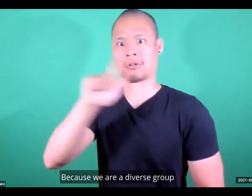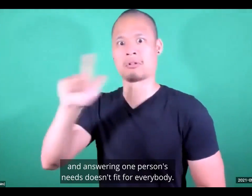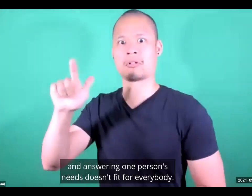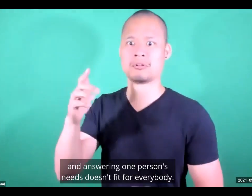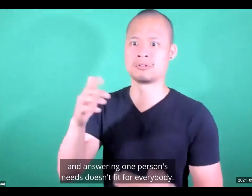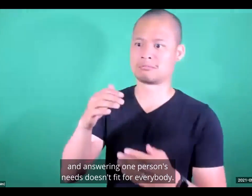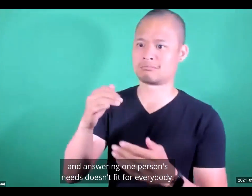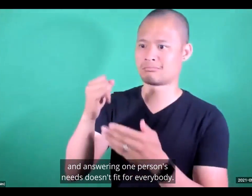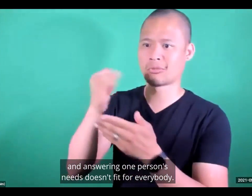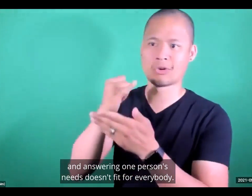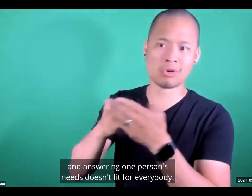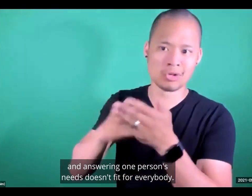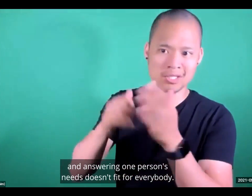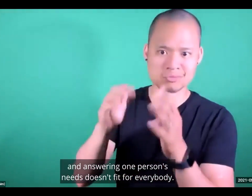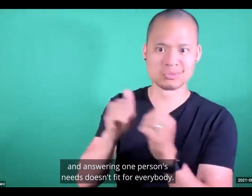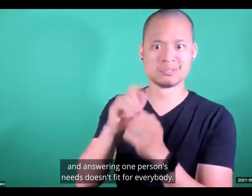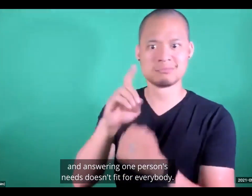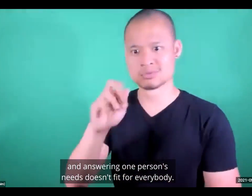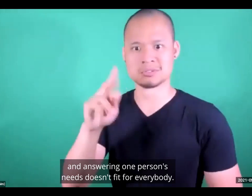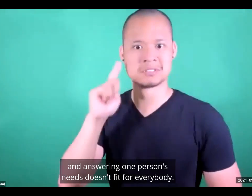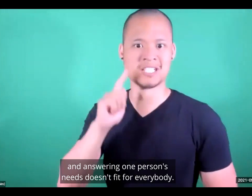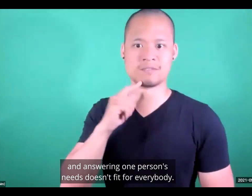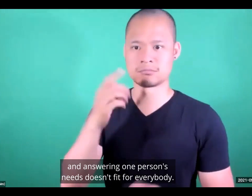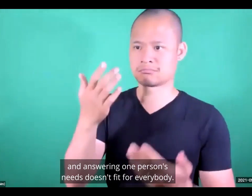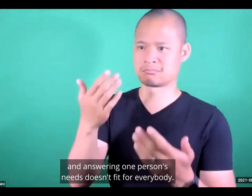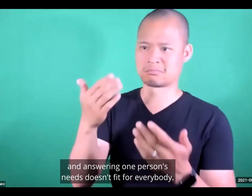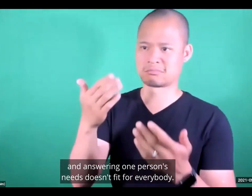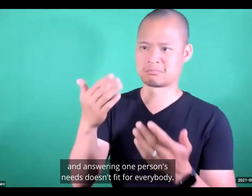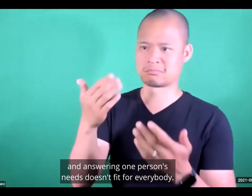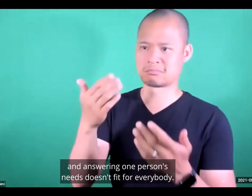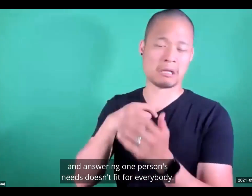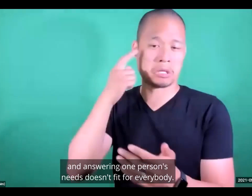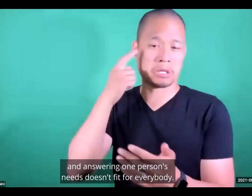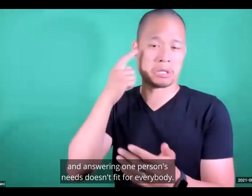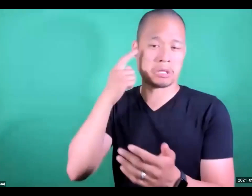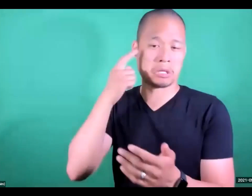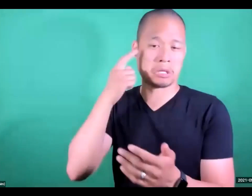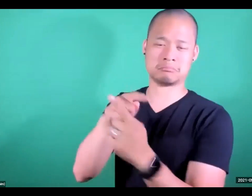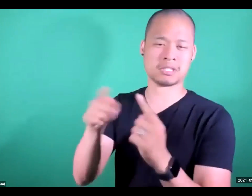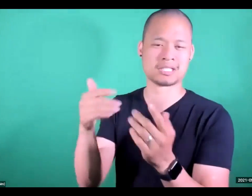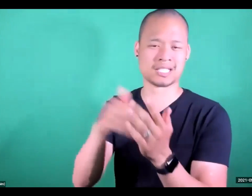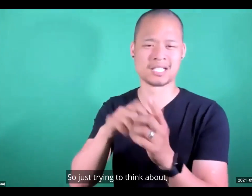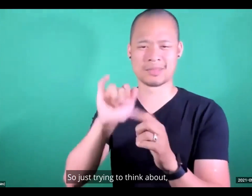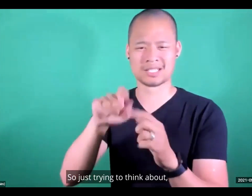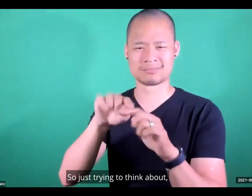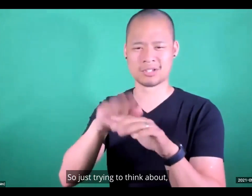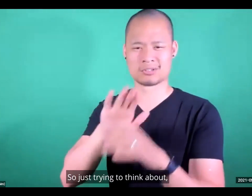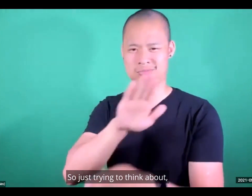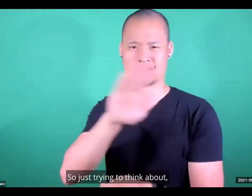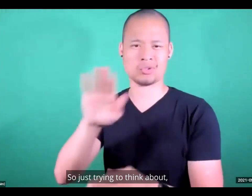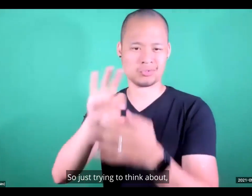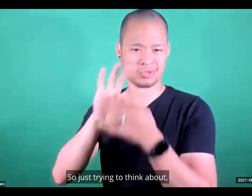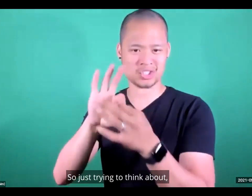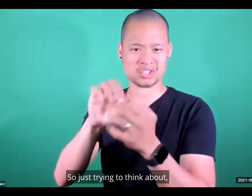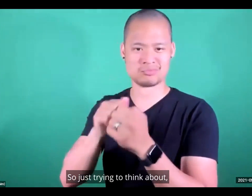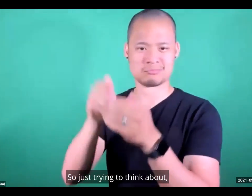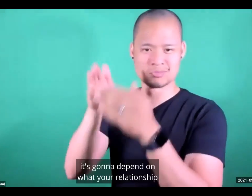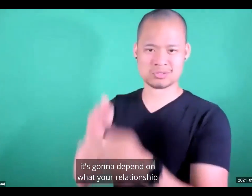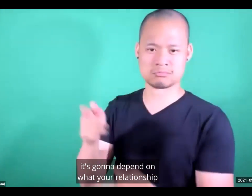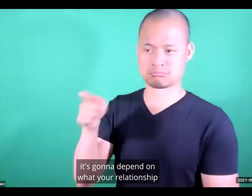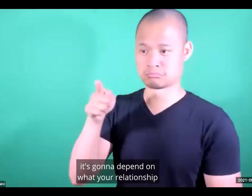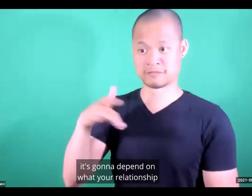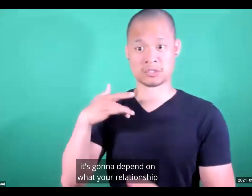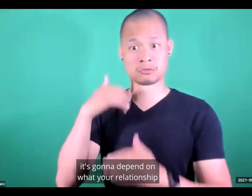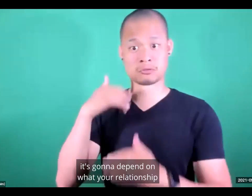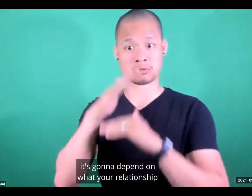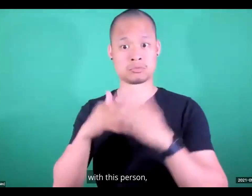group and answering one person's needs doesn't fit for everybody. So just trying to think about, you know,